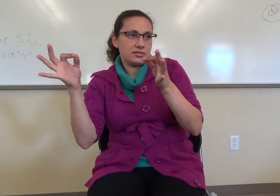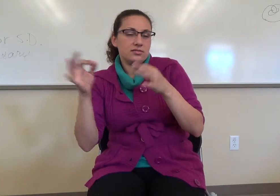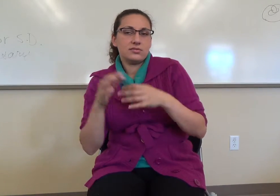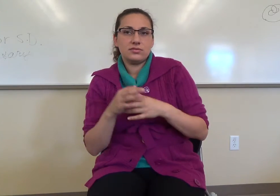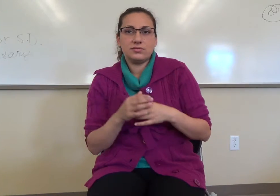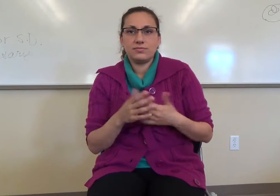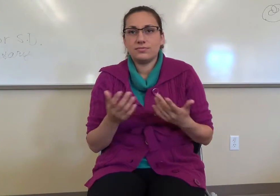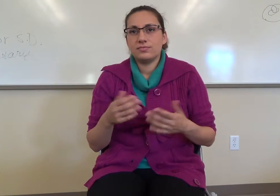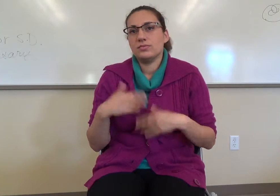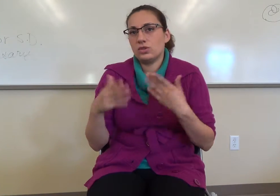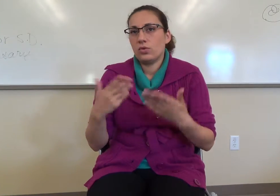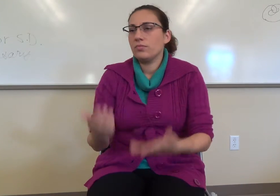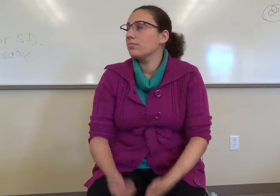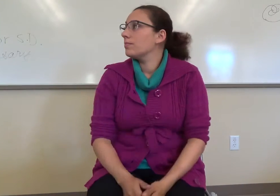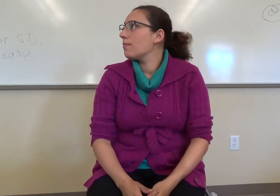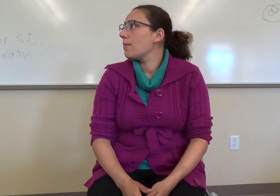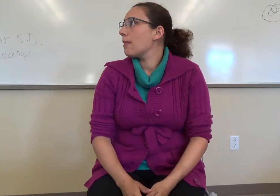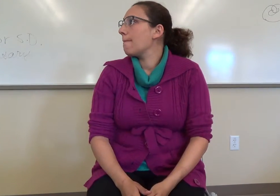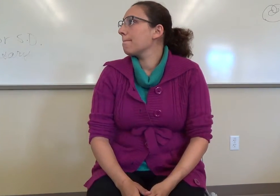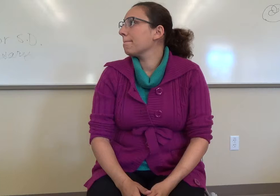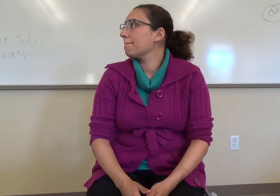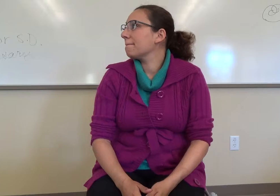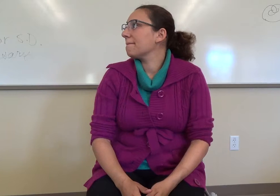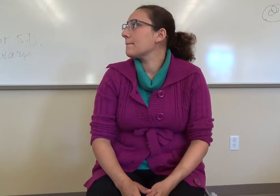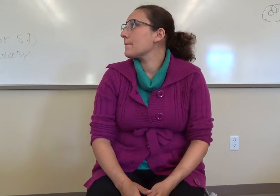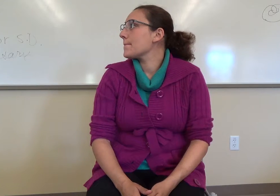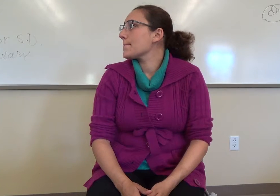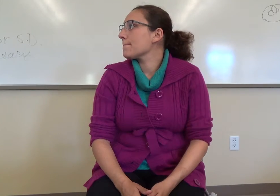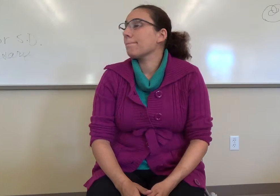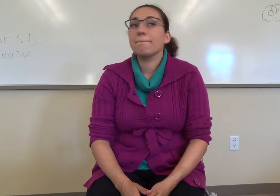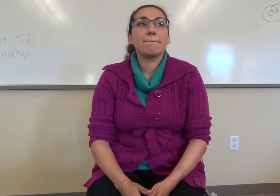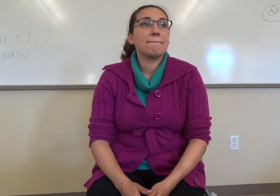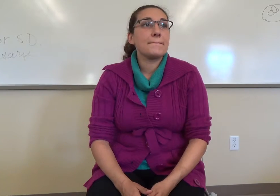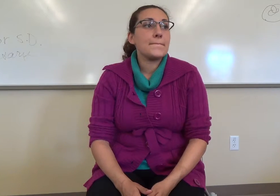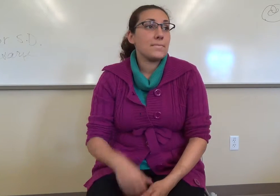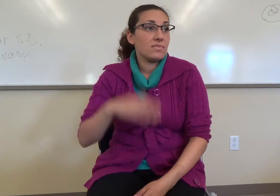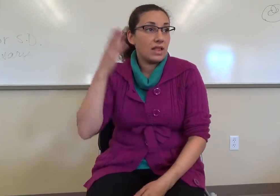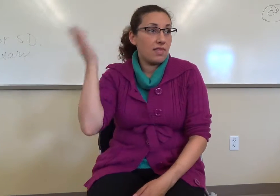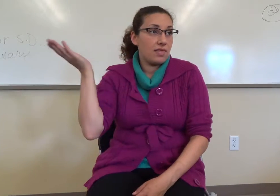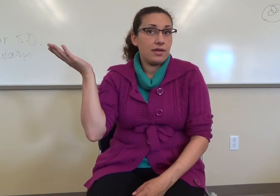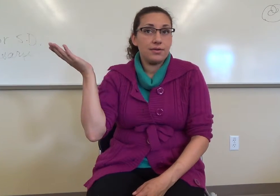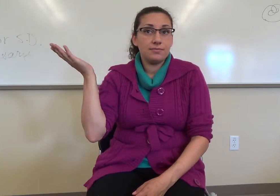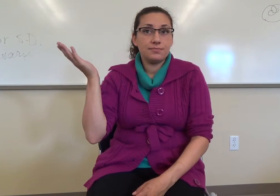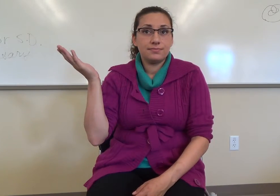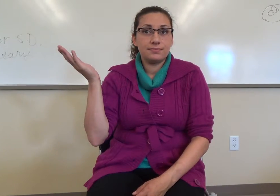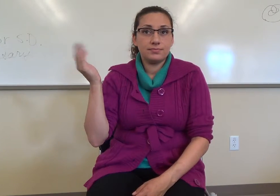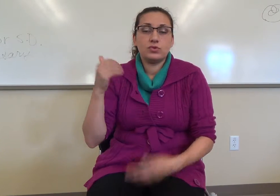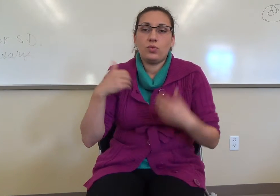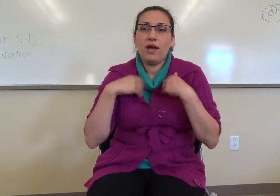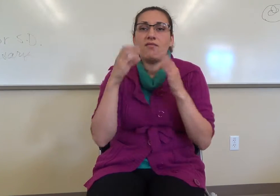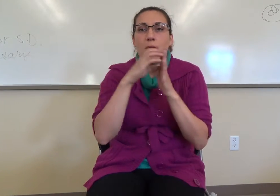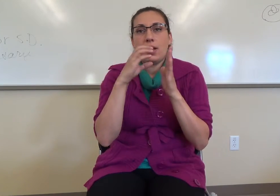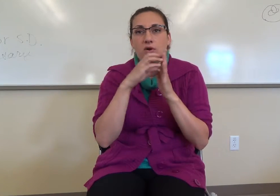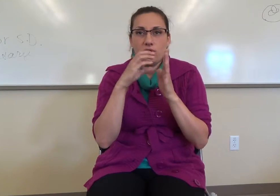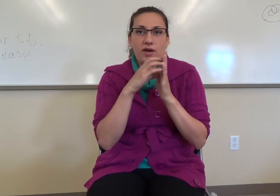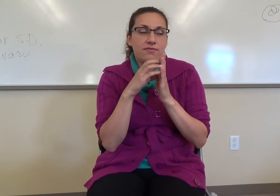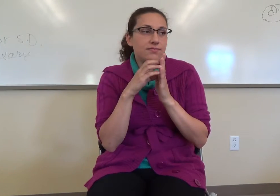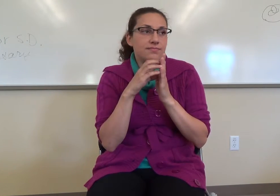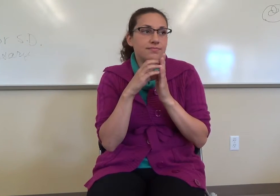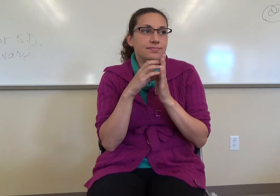this sentence at the end. Okay? So there, Luis, is your paragraph. So like I said, I'm kind of